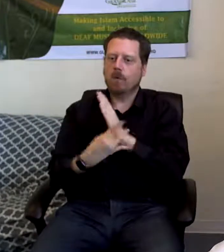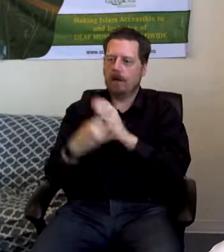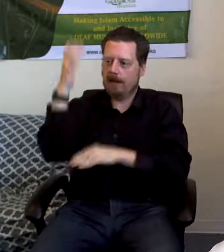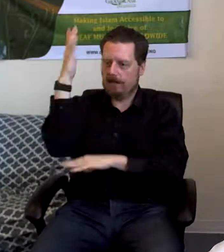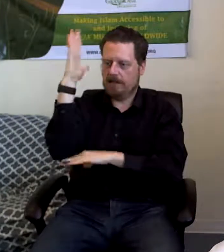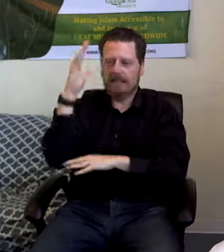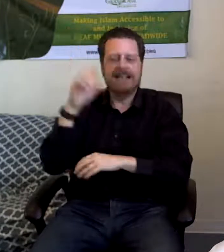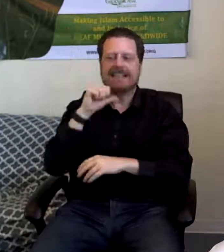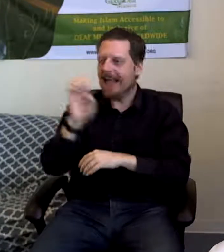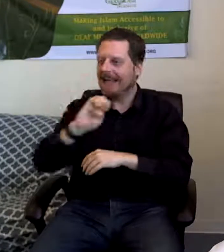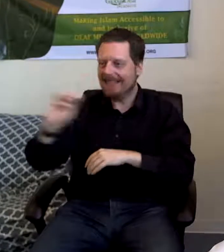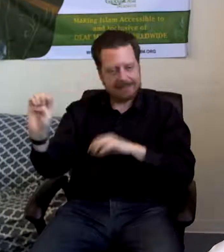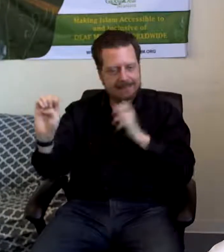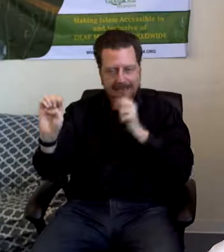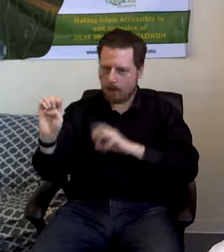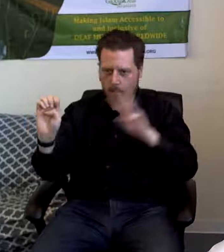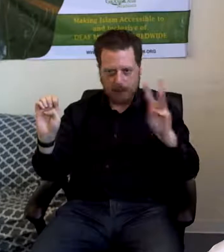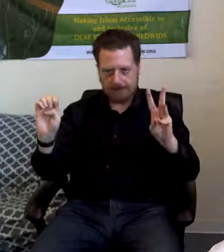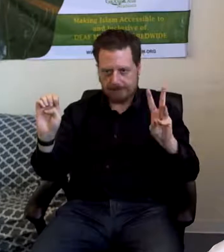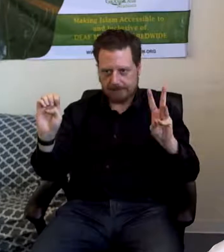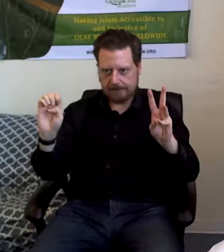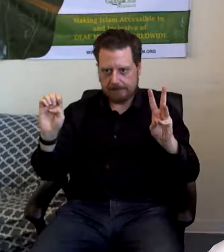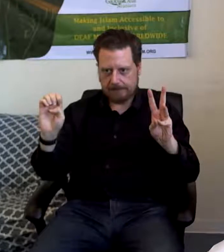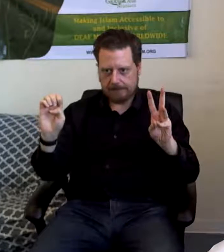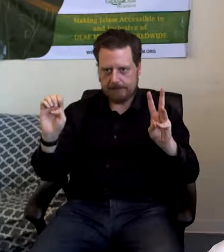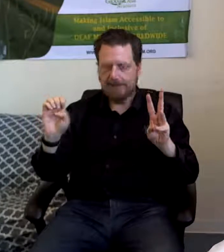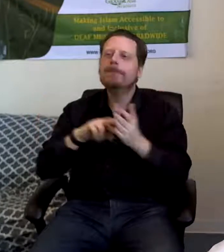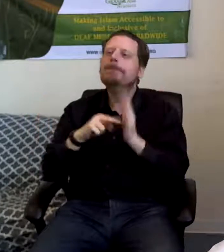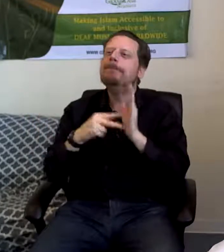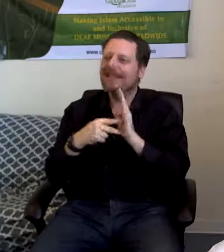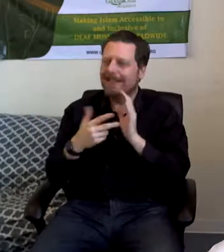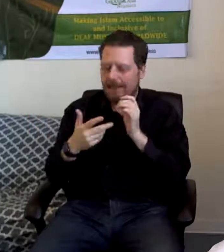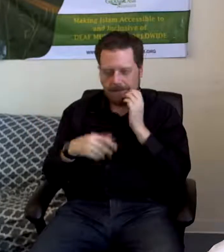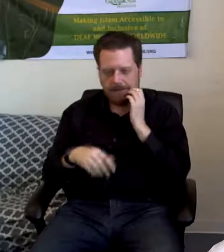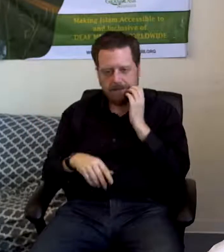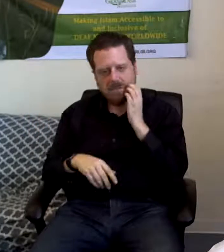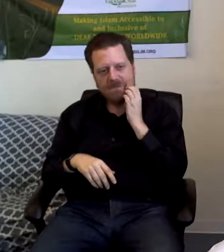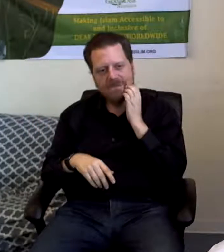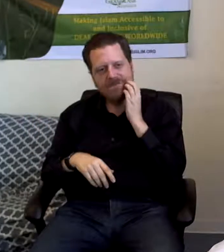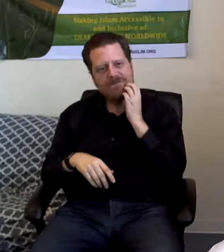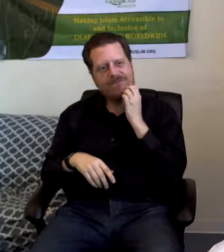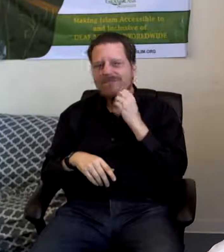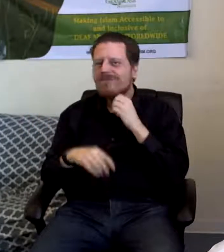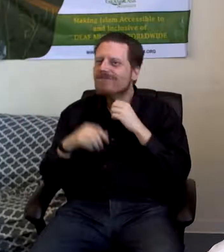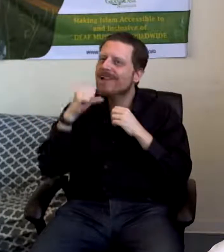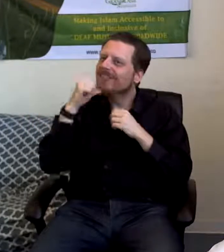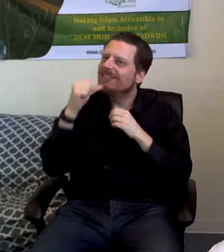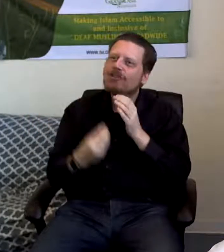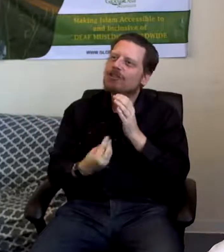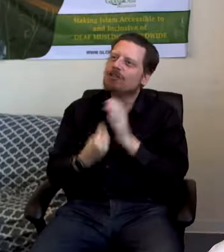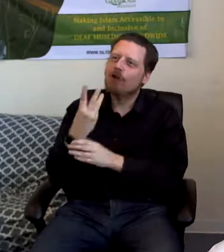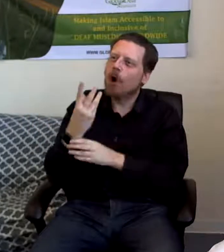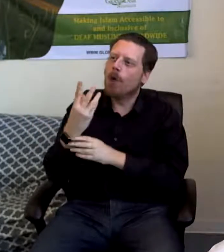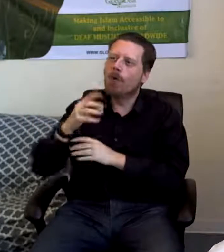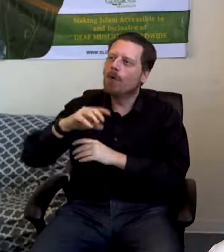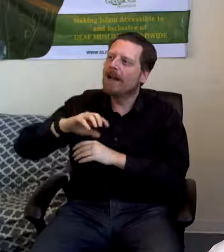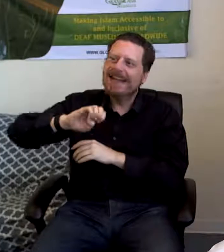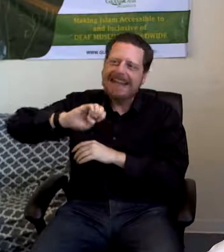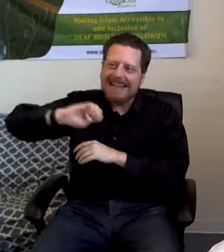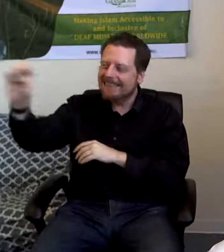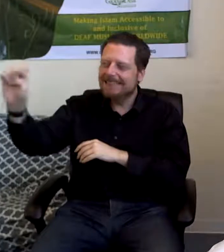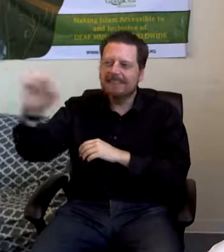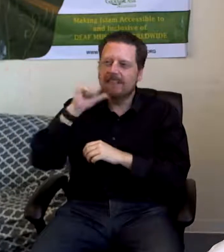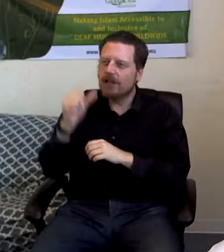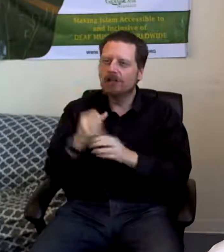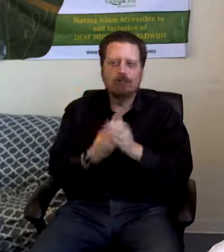neither eastern nor western, which means it doesn't grow in the far east, it doesn't grow in the